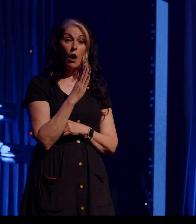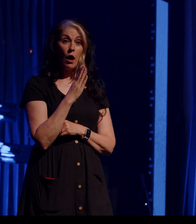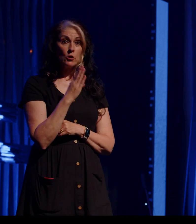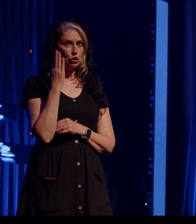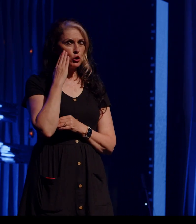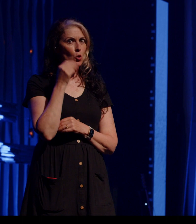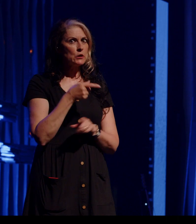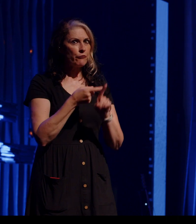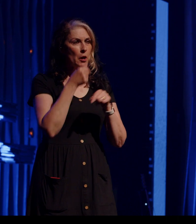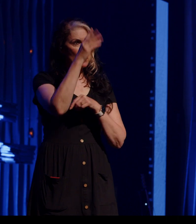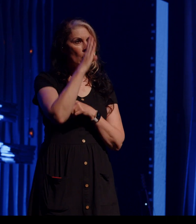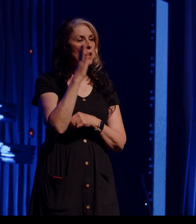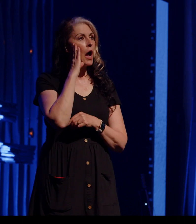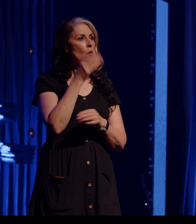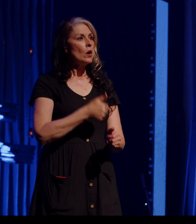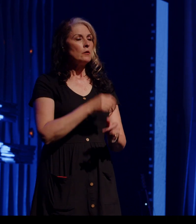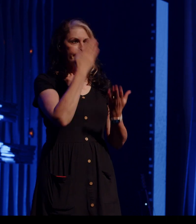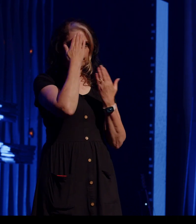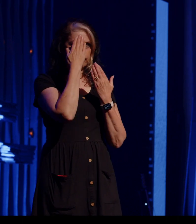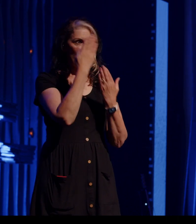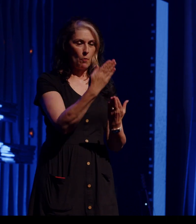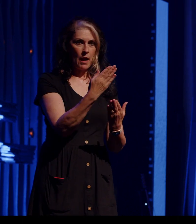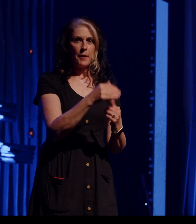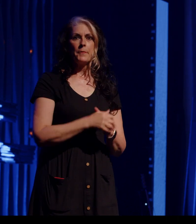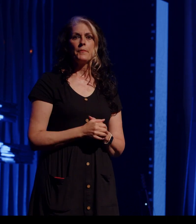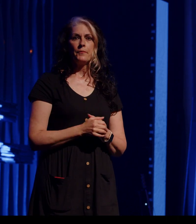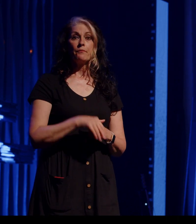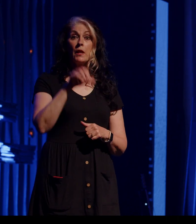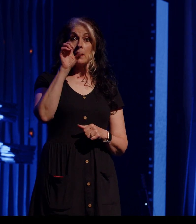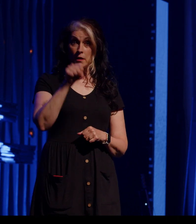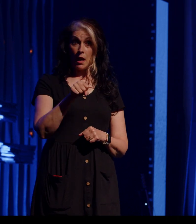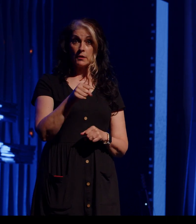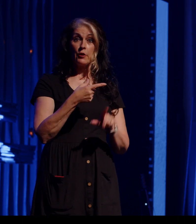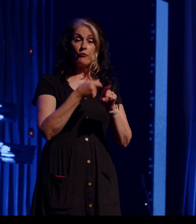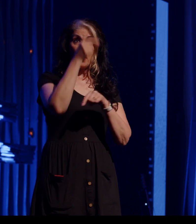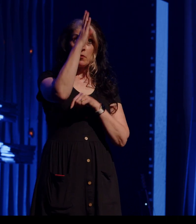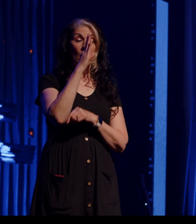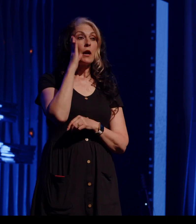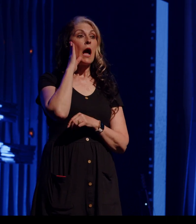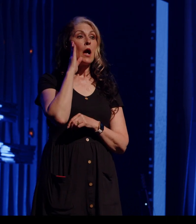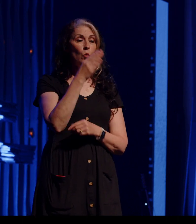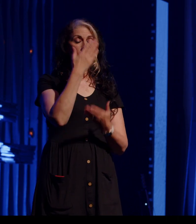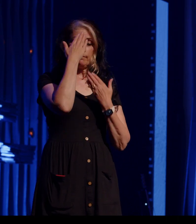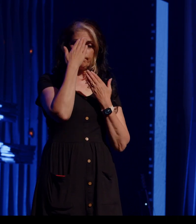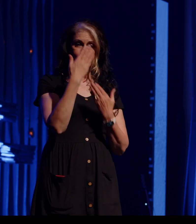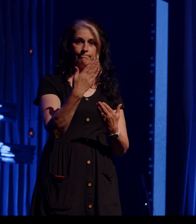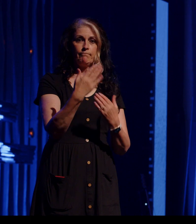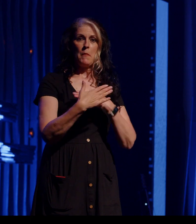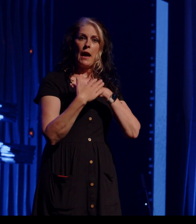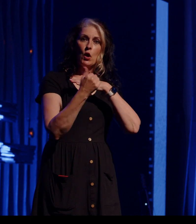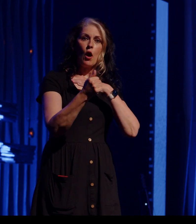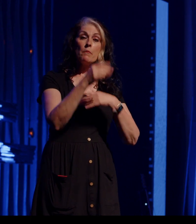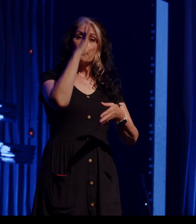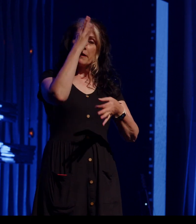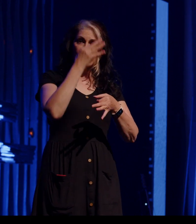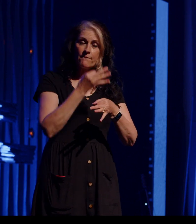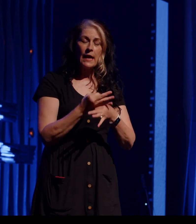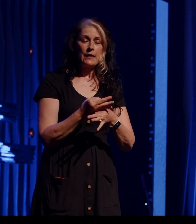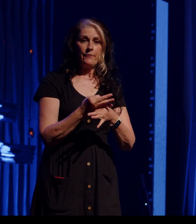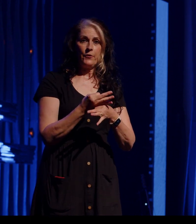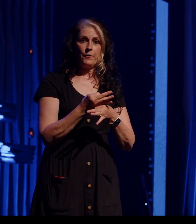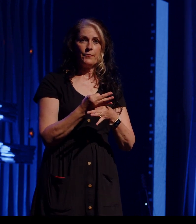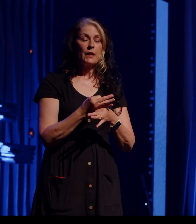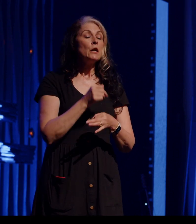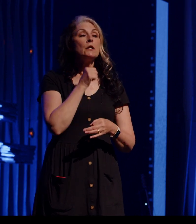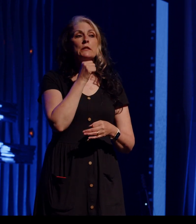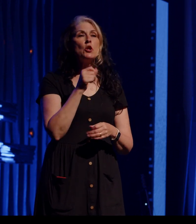was, "then I'm going to do what God calls me to do. Yes, if it's from God, then I'm going to do what God calls me to do. I'm going to be faithful to that."